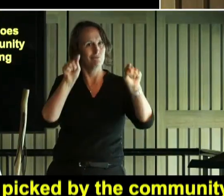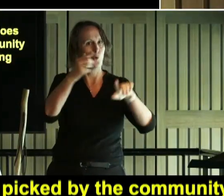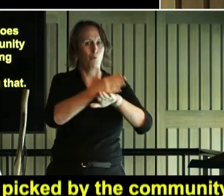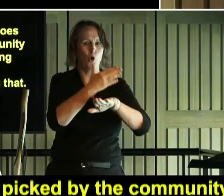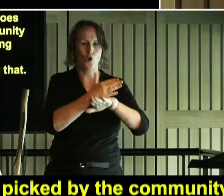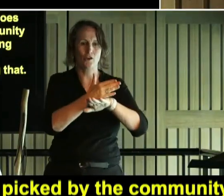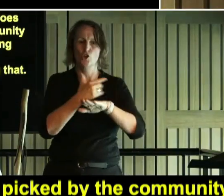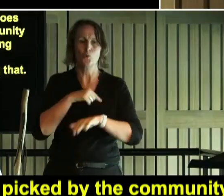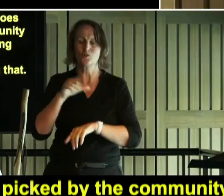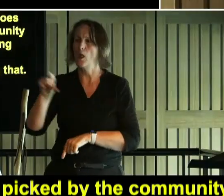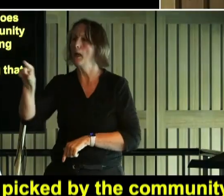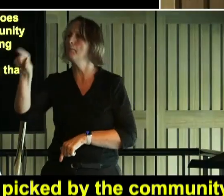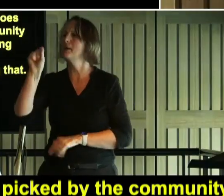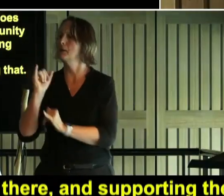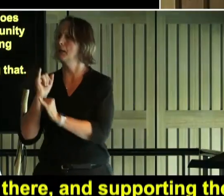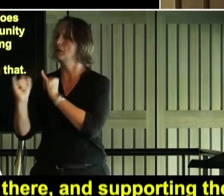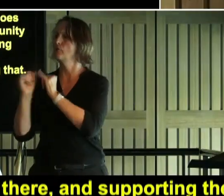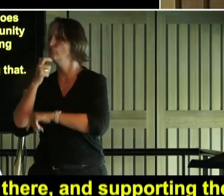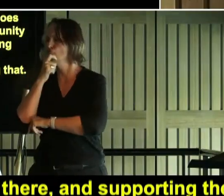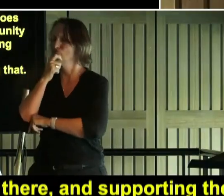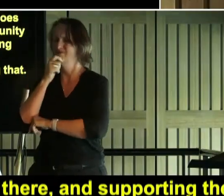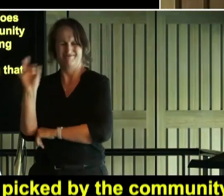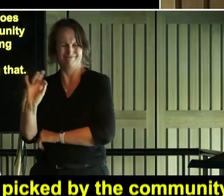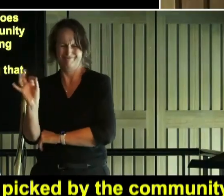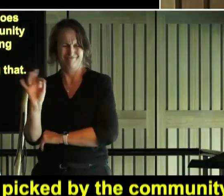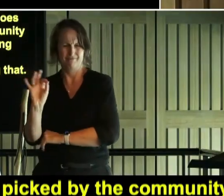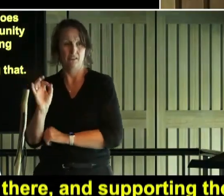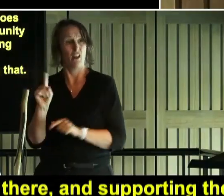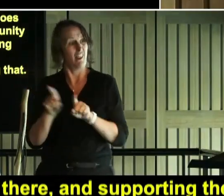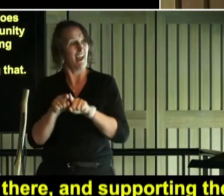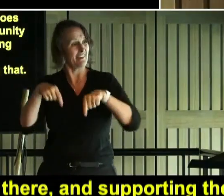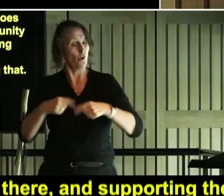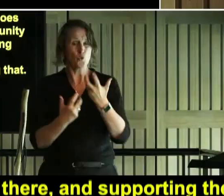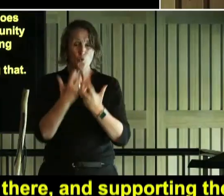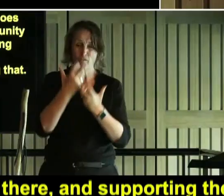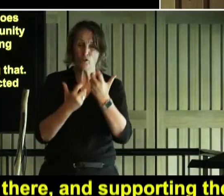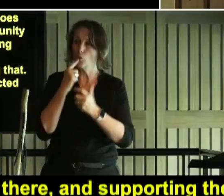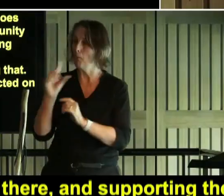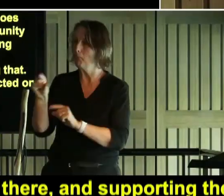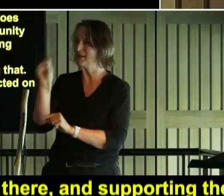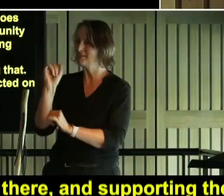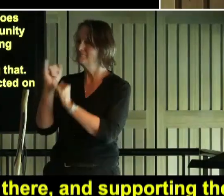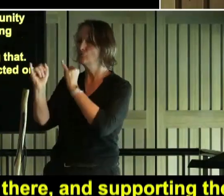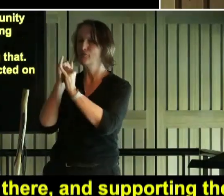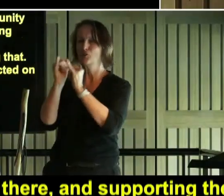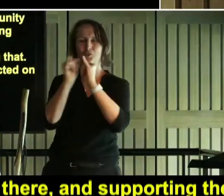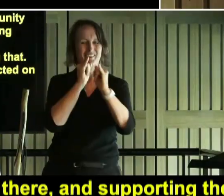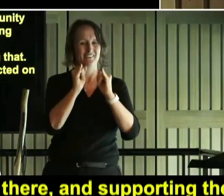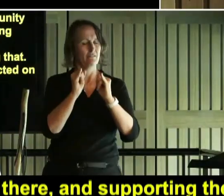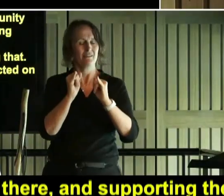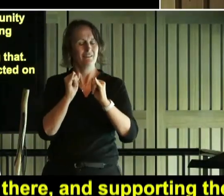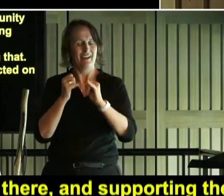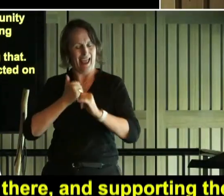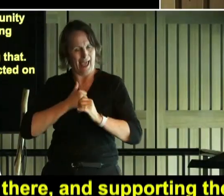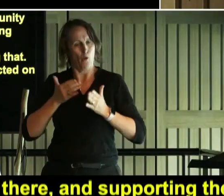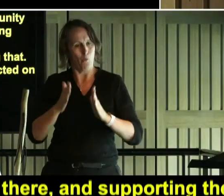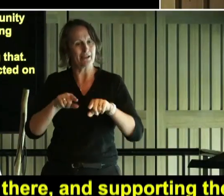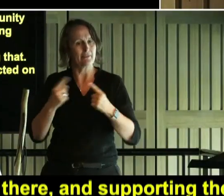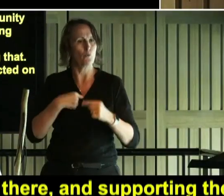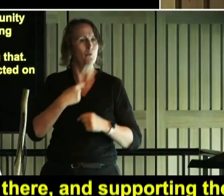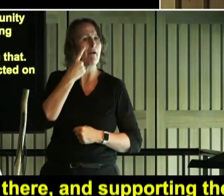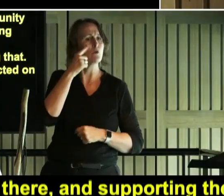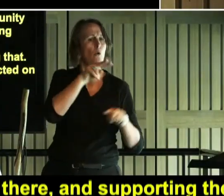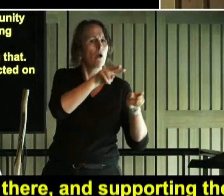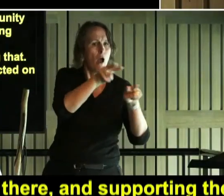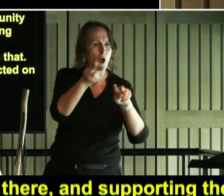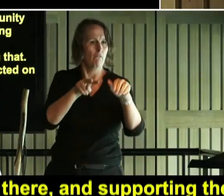where you're not selected on academic qualifications, which many of our mob have incredible academic qualifications, but it's about what you do in